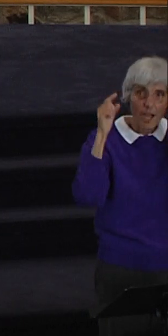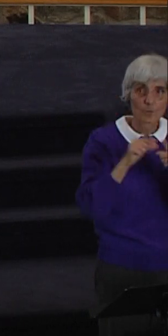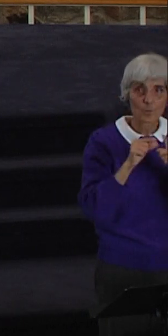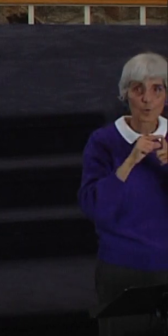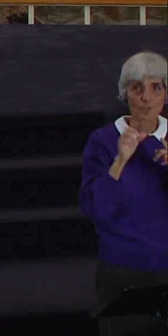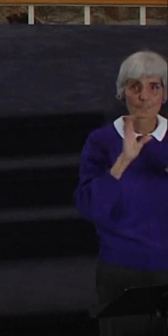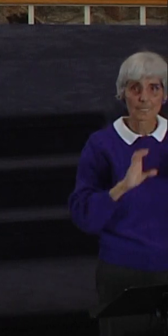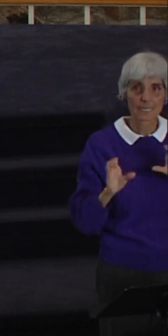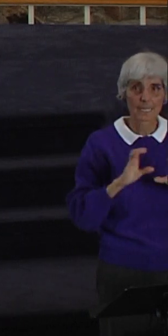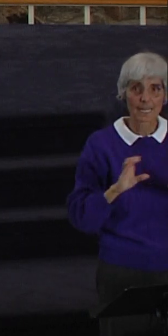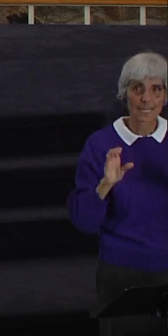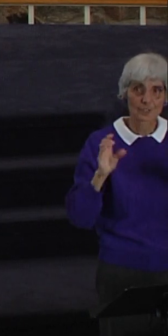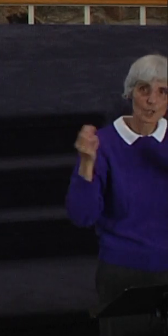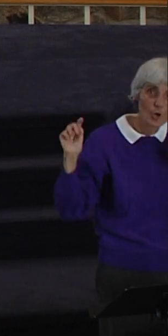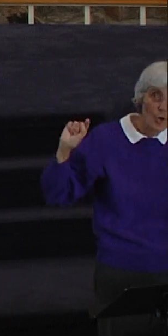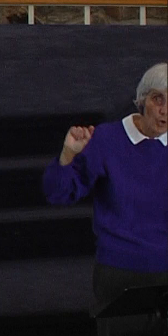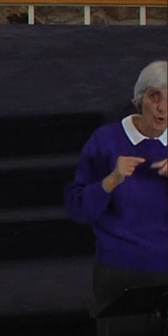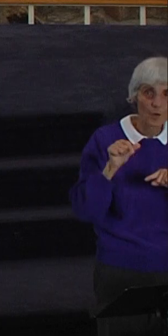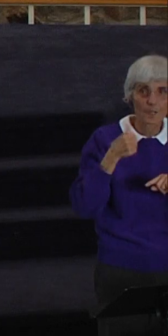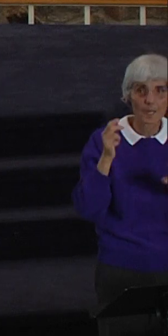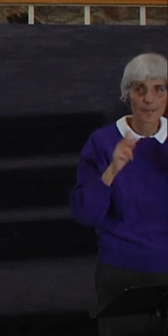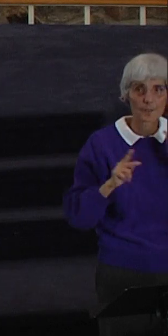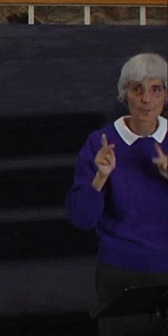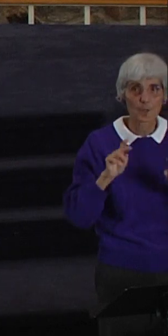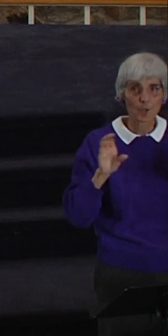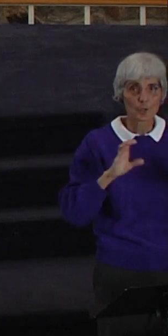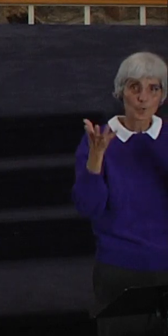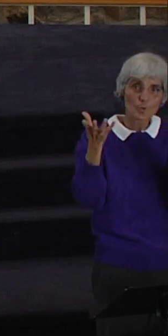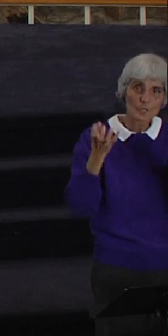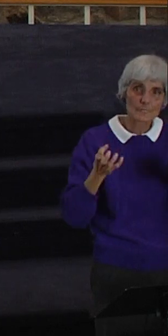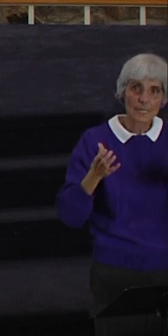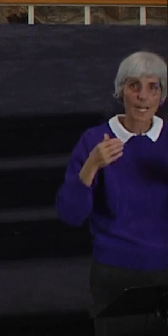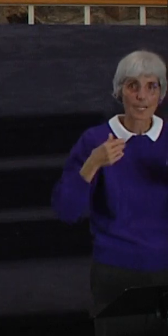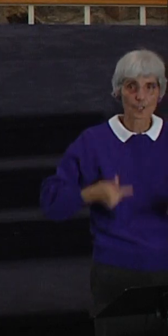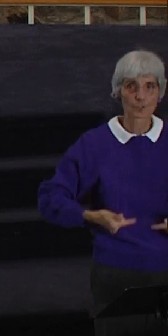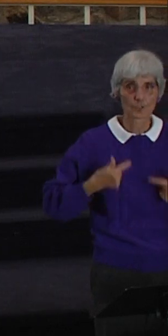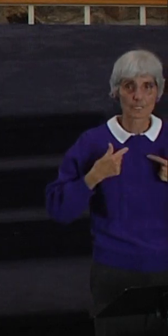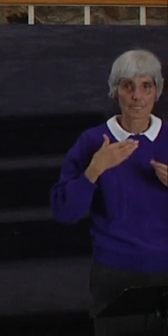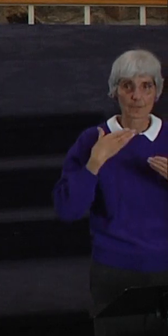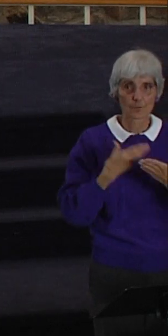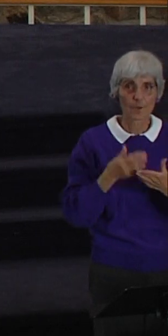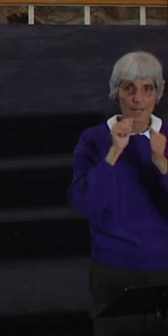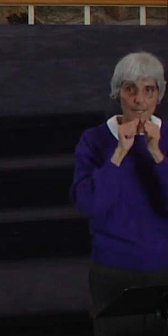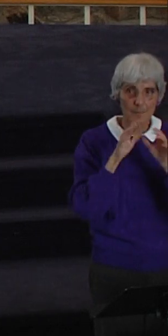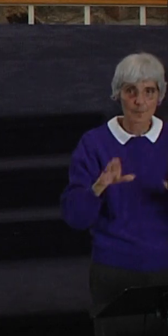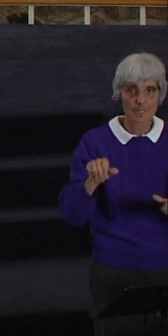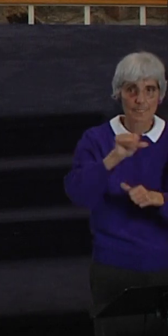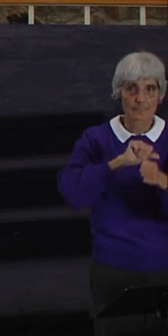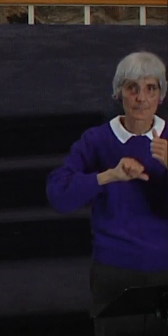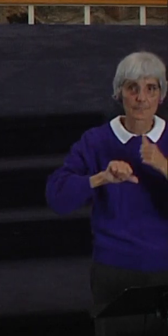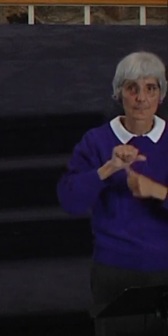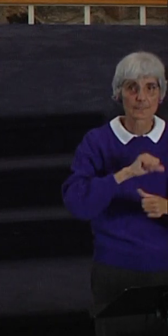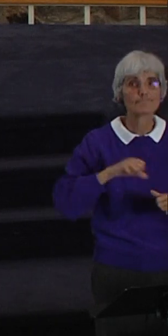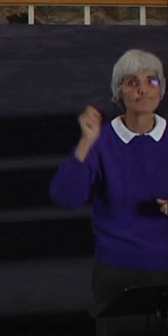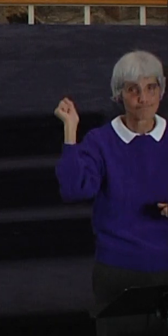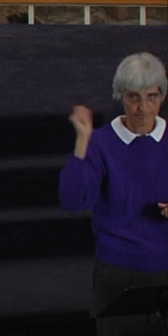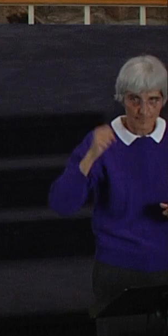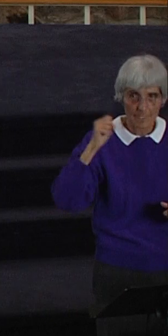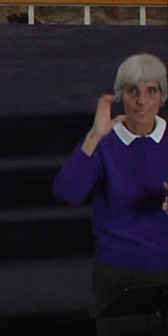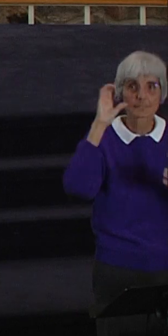deeds done harm to those around you? And do you desire to live well and bless those around you?